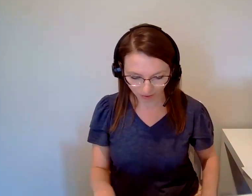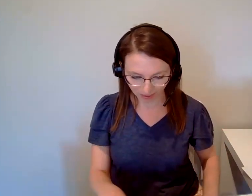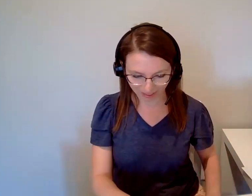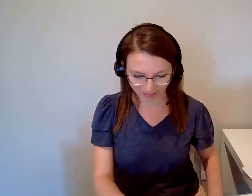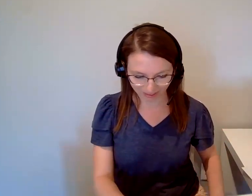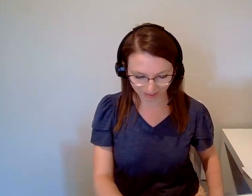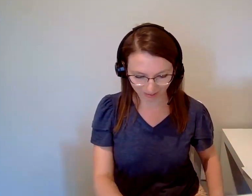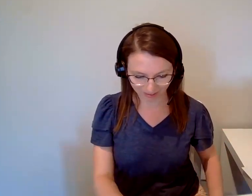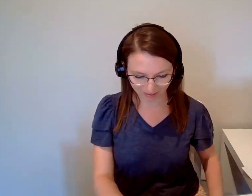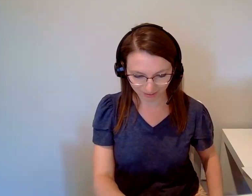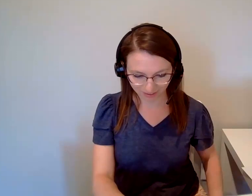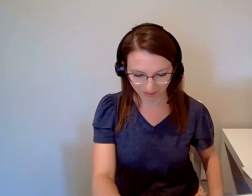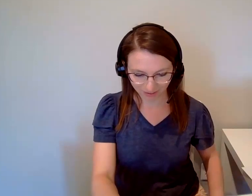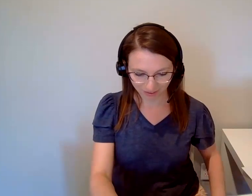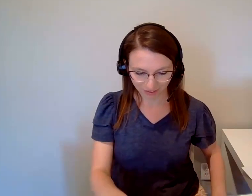right.